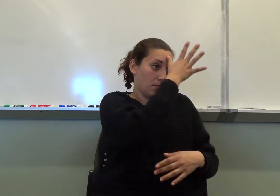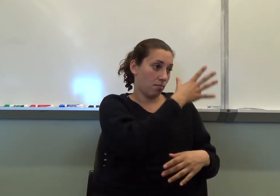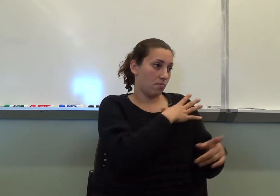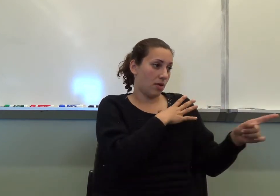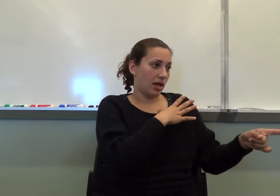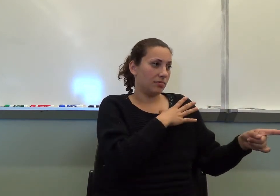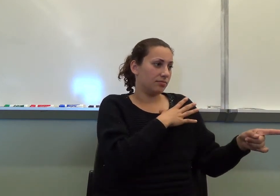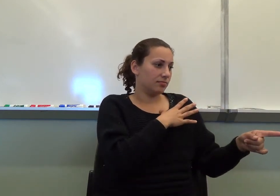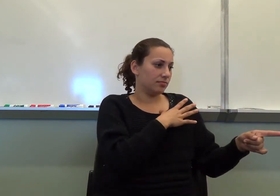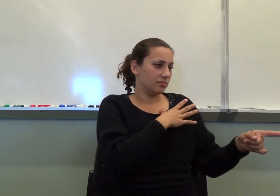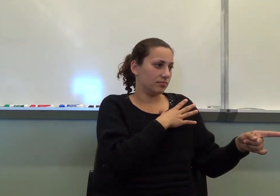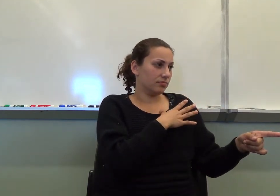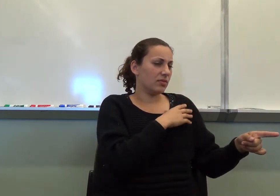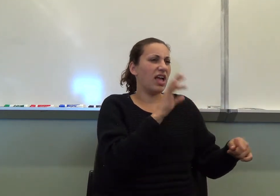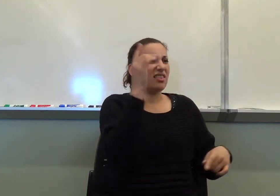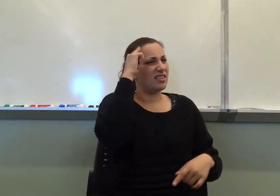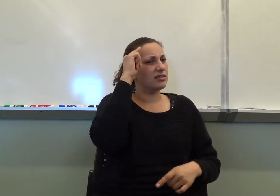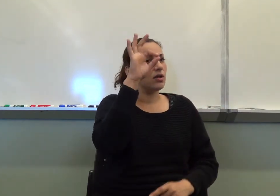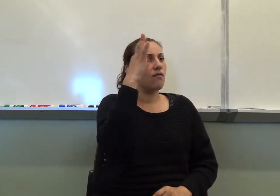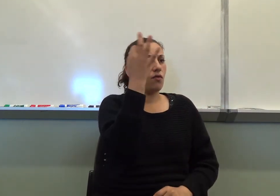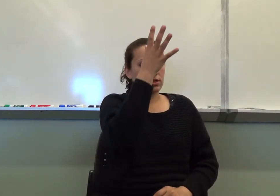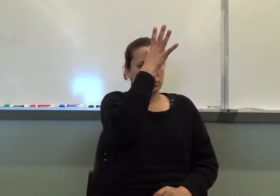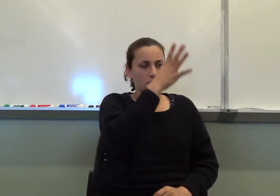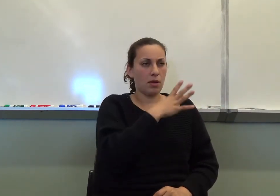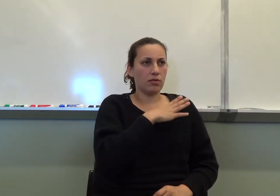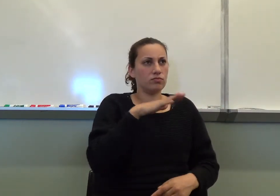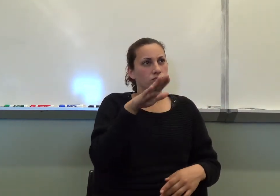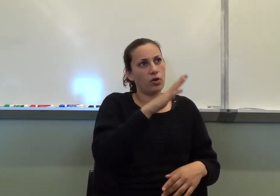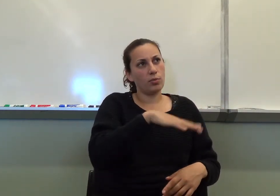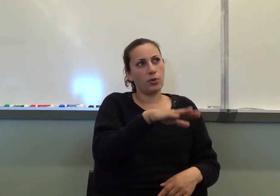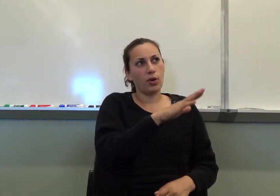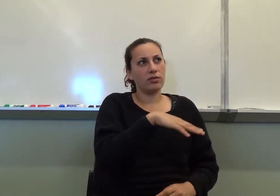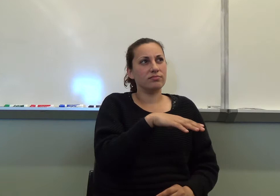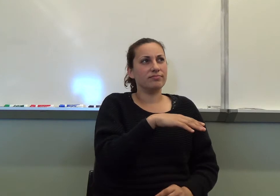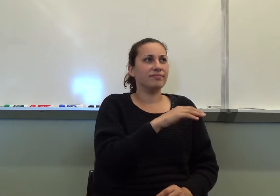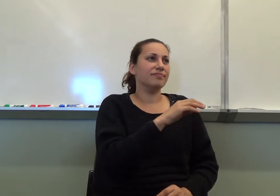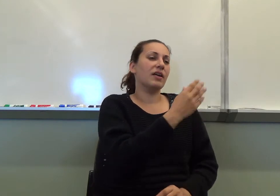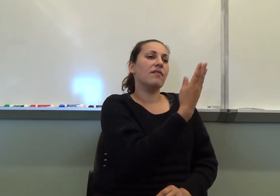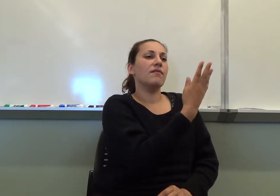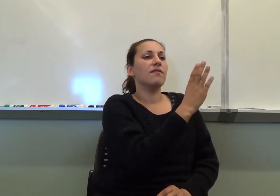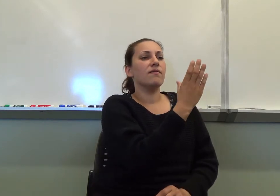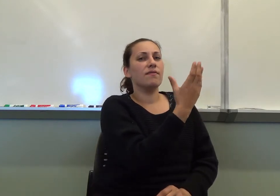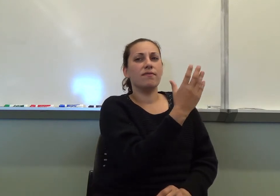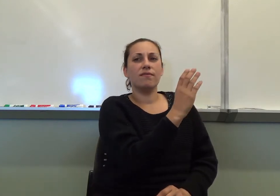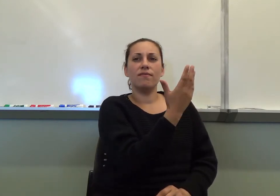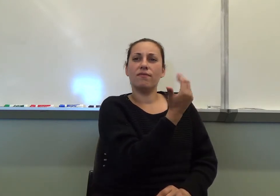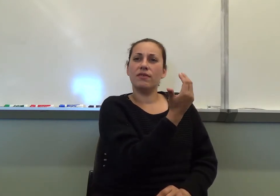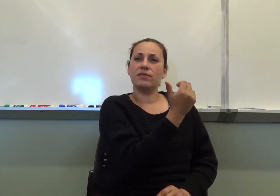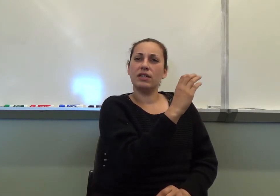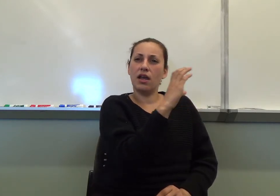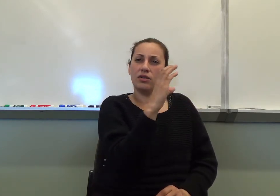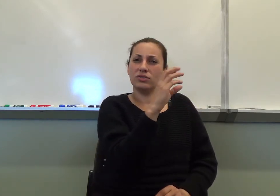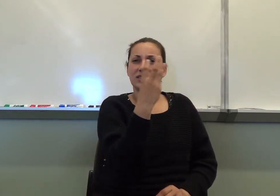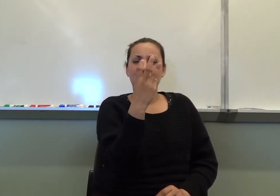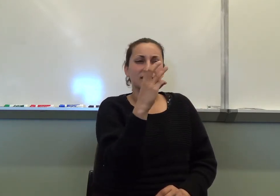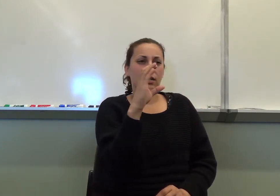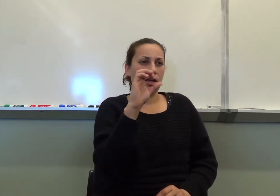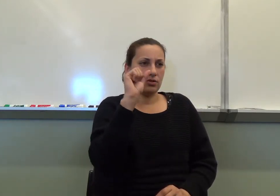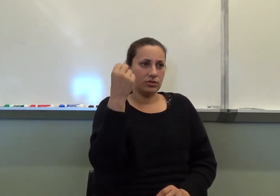Fermat was a Frenchman, maybe 1500s, 1600s. And he was a mathematician. And he kept journals.